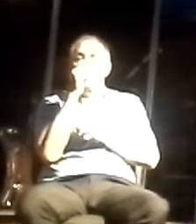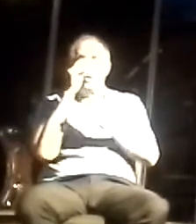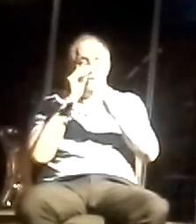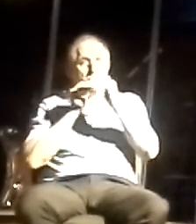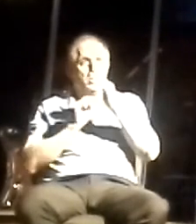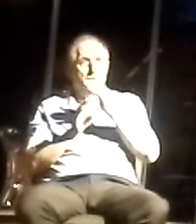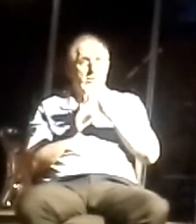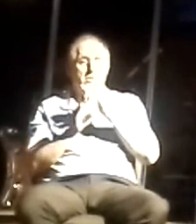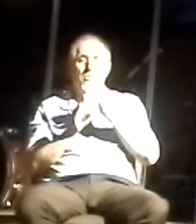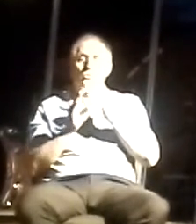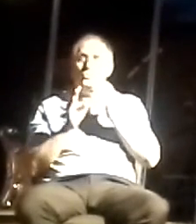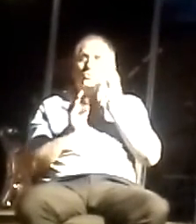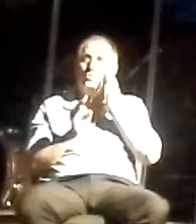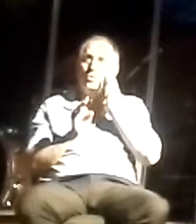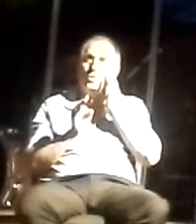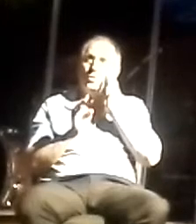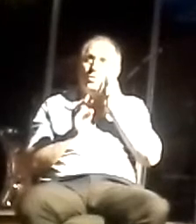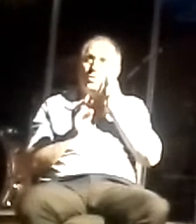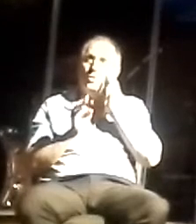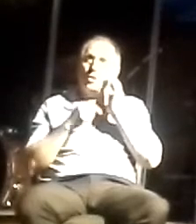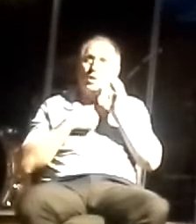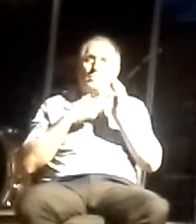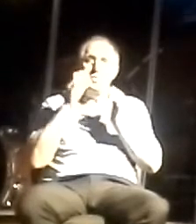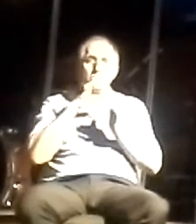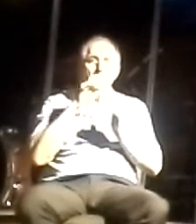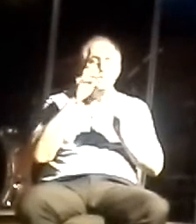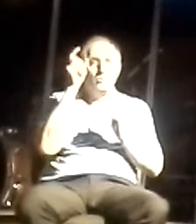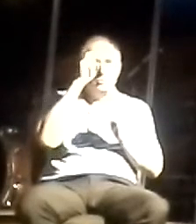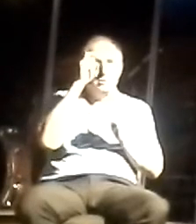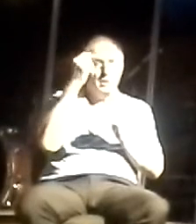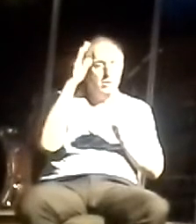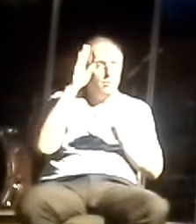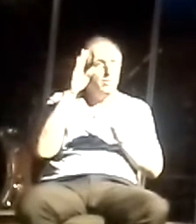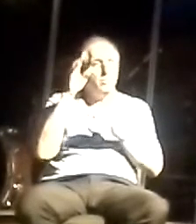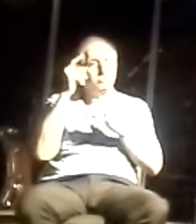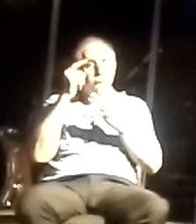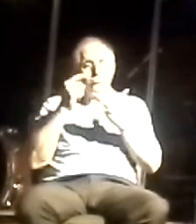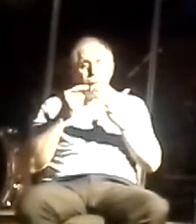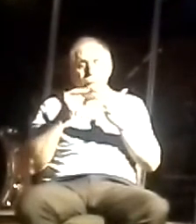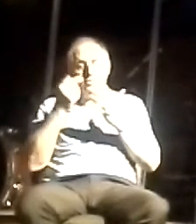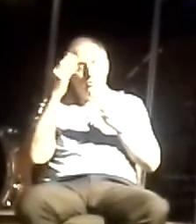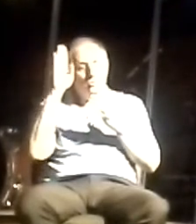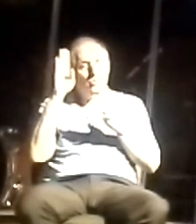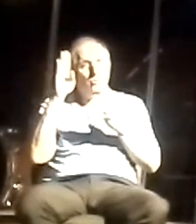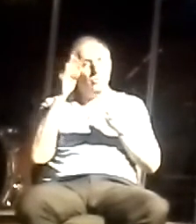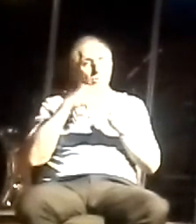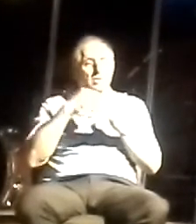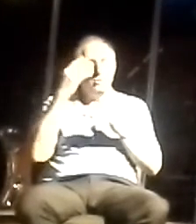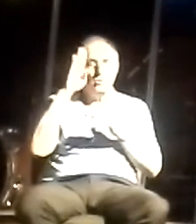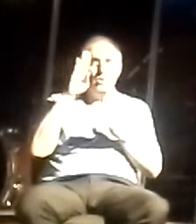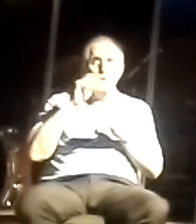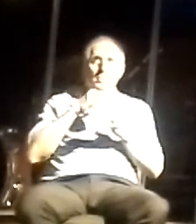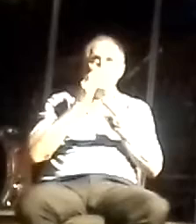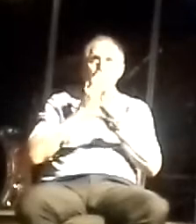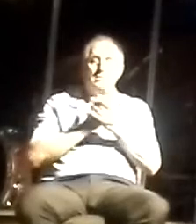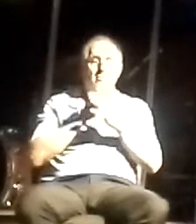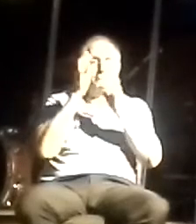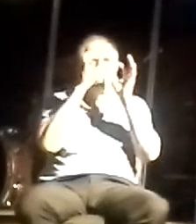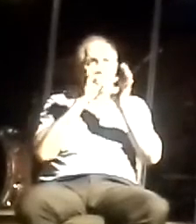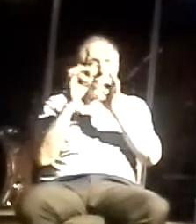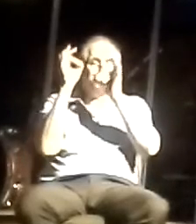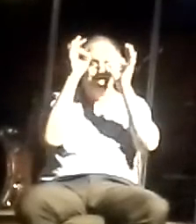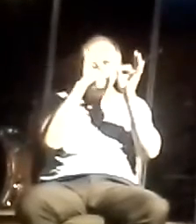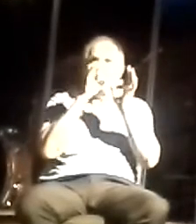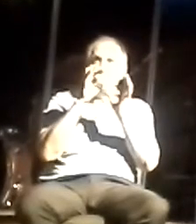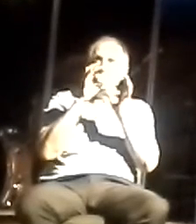Humility that says, you know what? I'm going to seek wisdom. You know, I don't know it all. I don't know what I don't know. I'm going to stop rolling my eyes at those